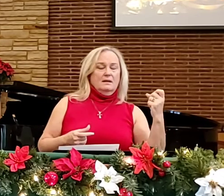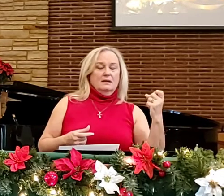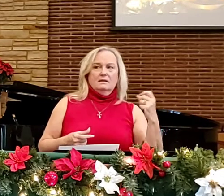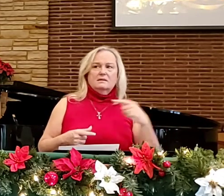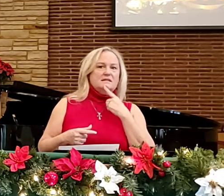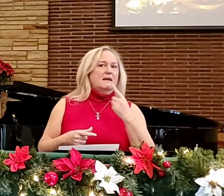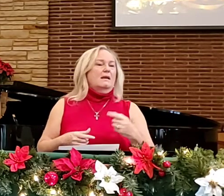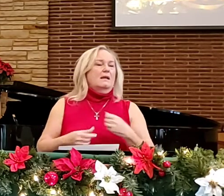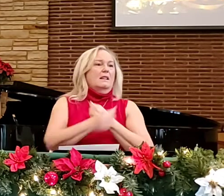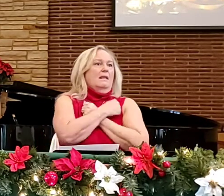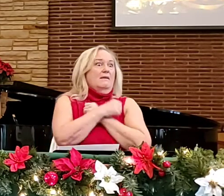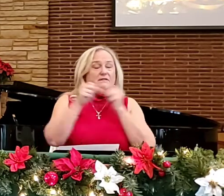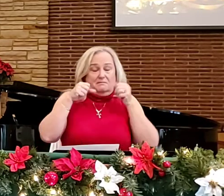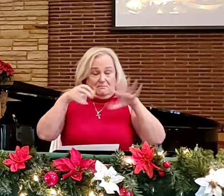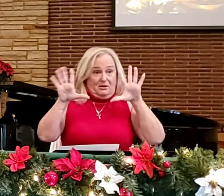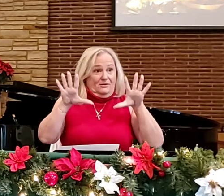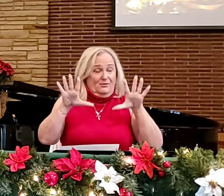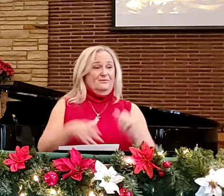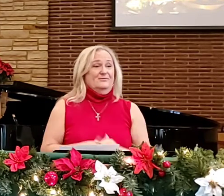They say love is a miracle.